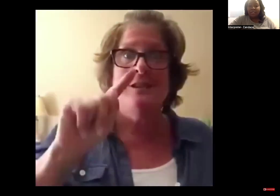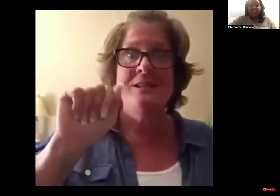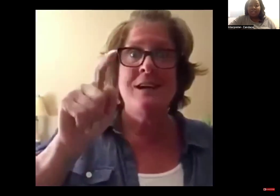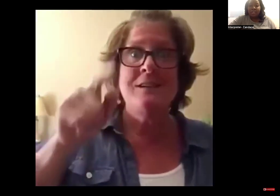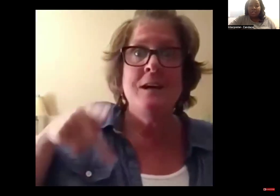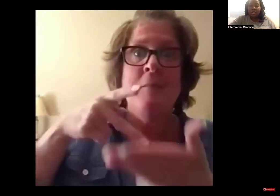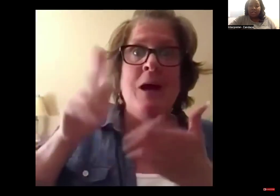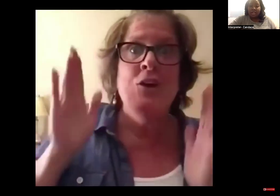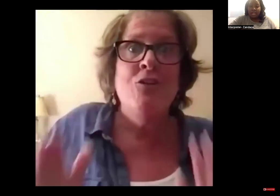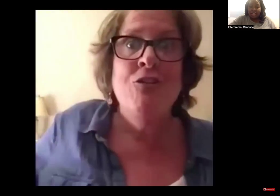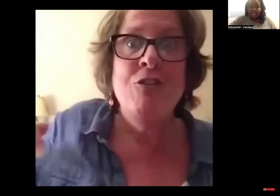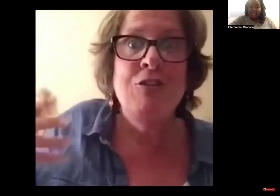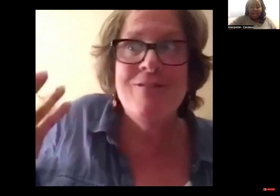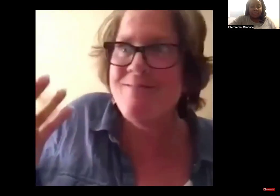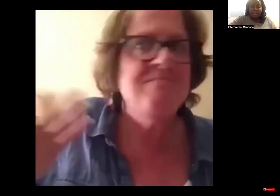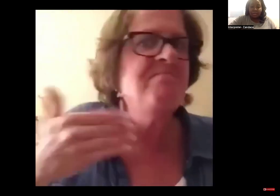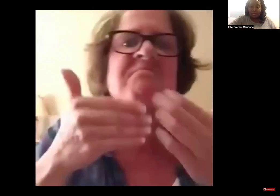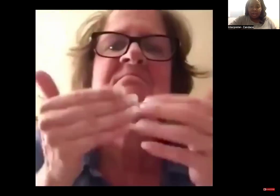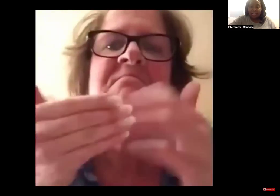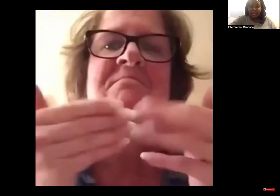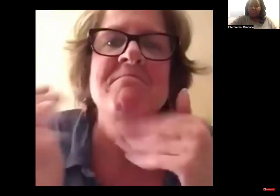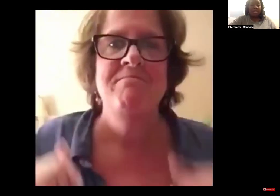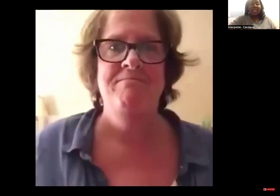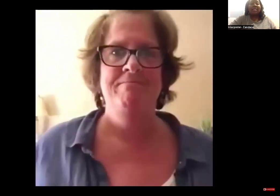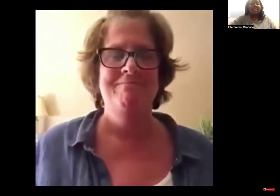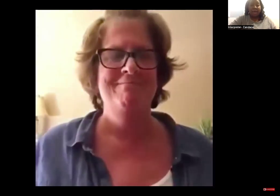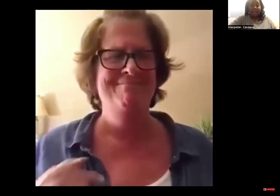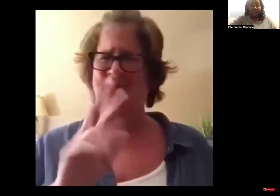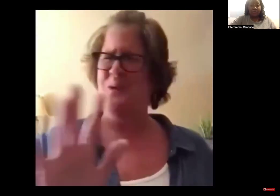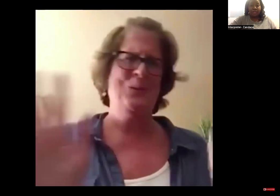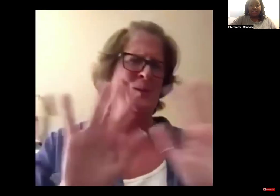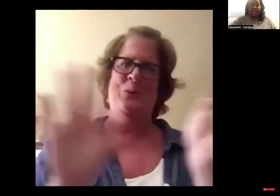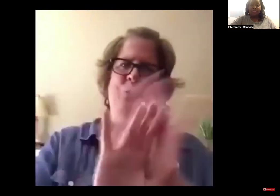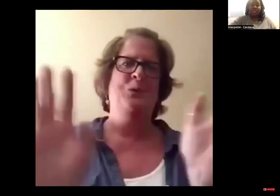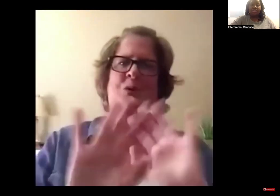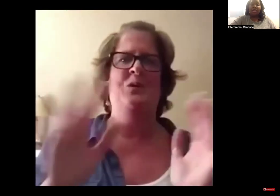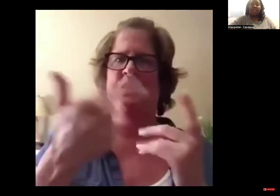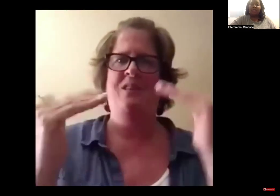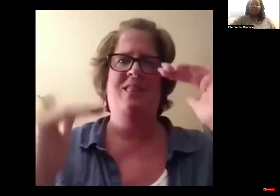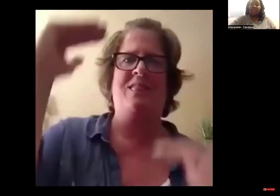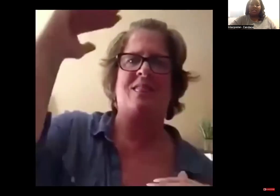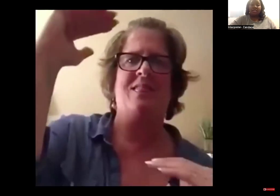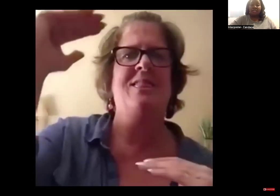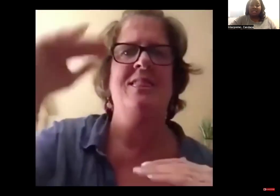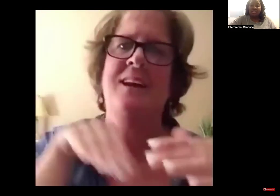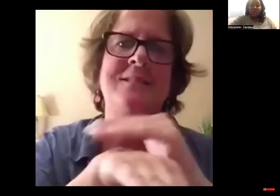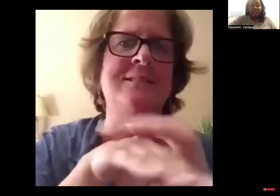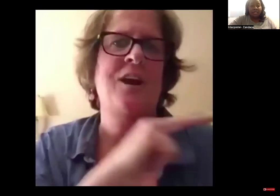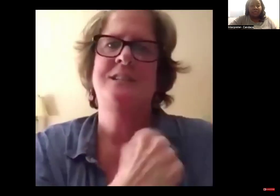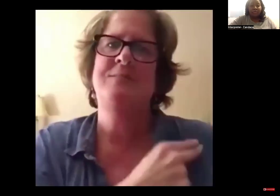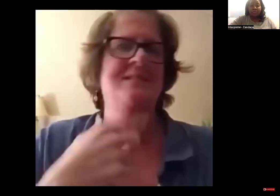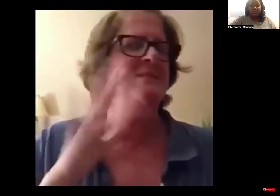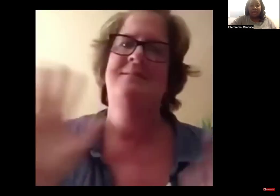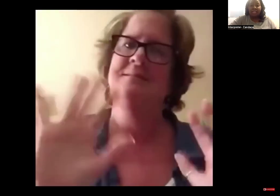doesn't matter. It's the taxpayer's right, but that doesn't matter. And I was just like, that's